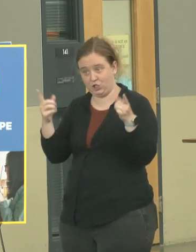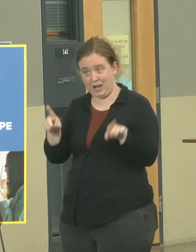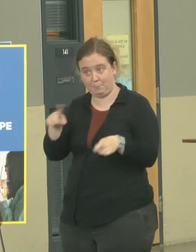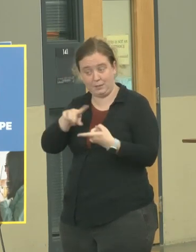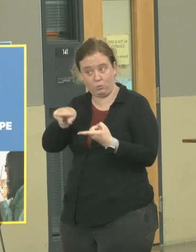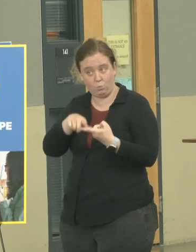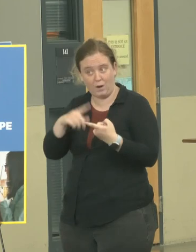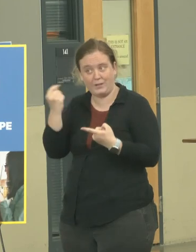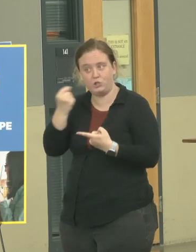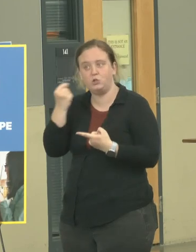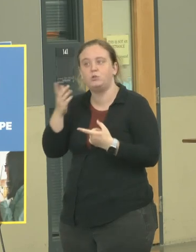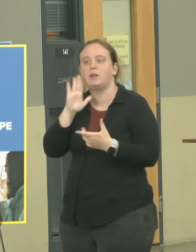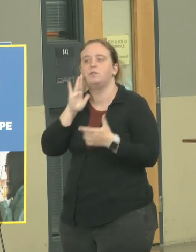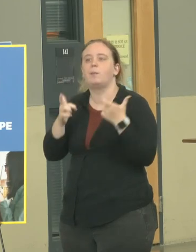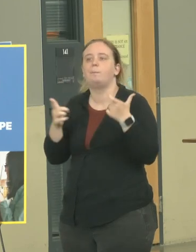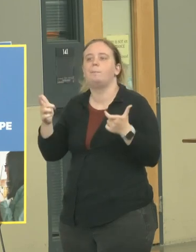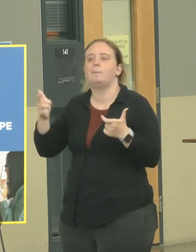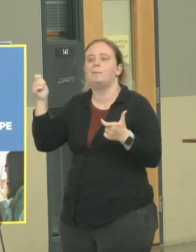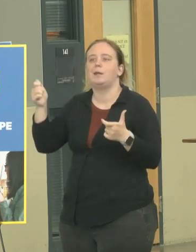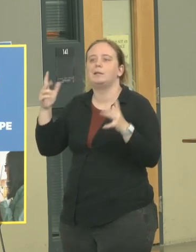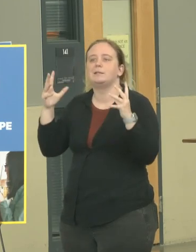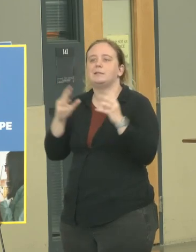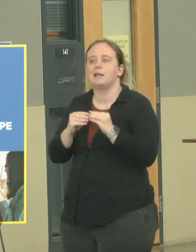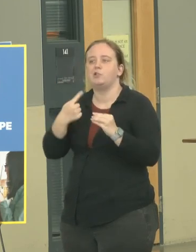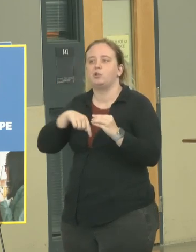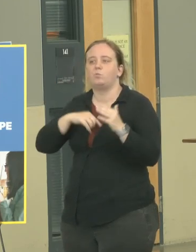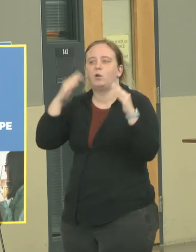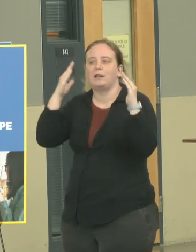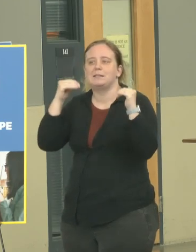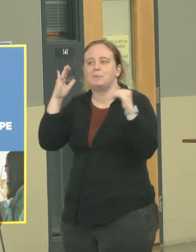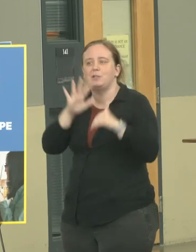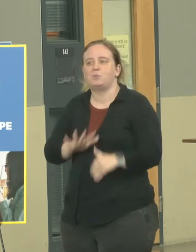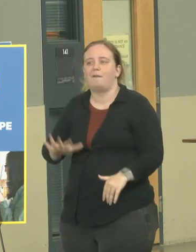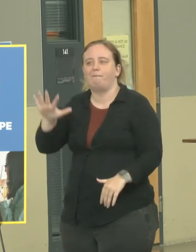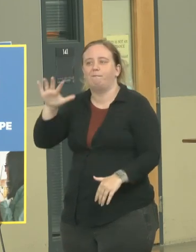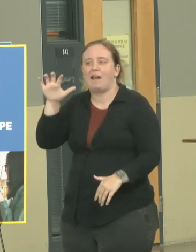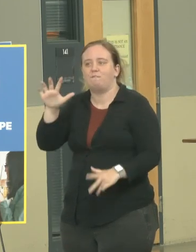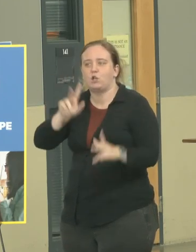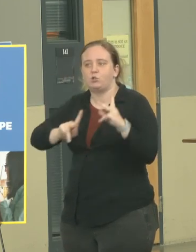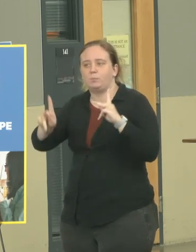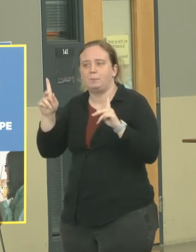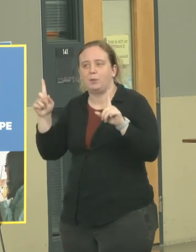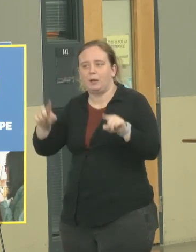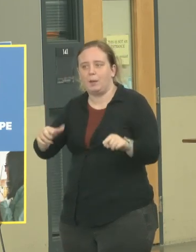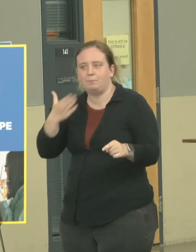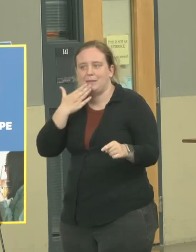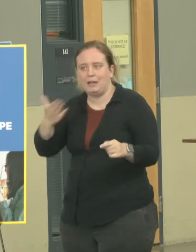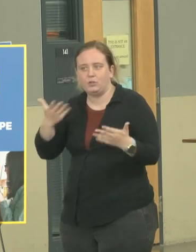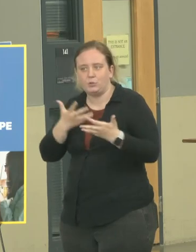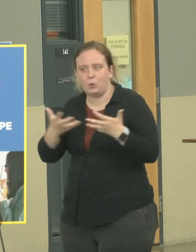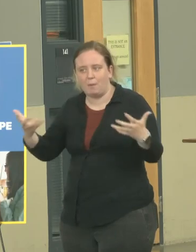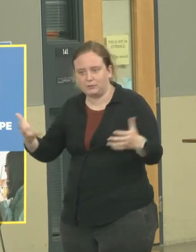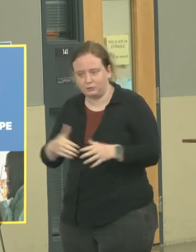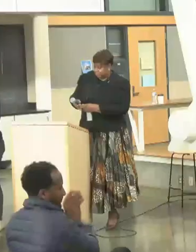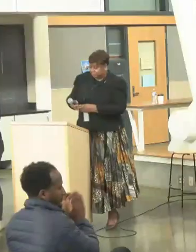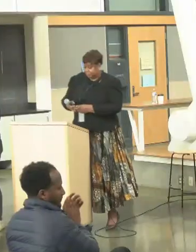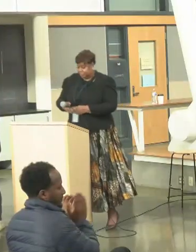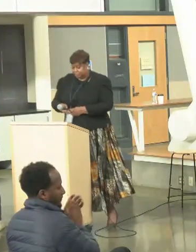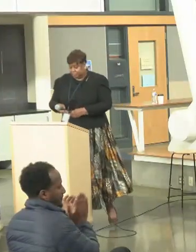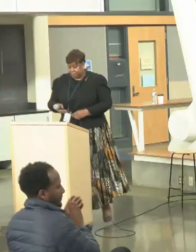is our largest session. We're expecting about 500 attendees. Thank you so much.